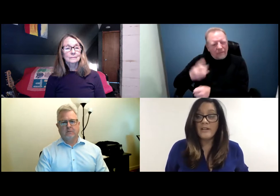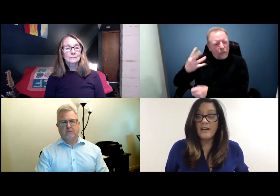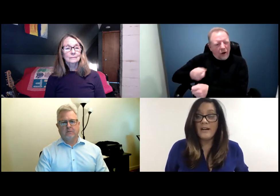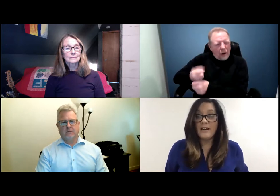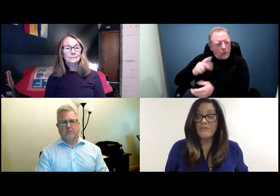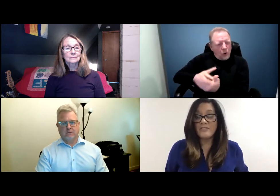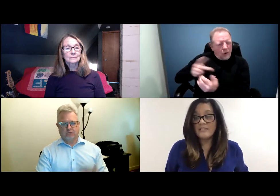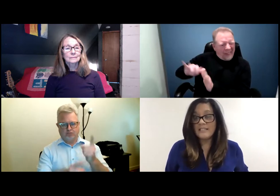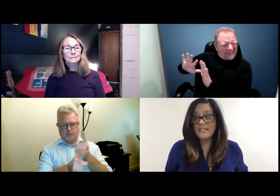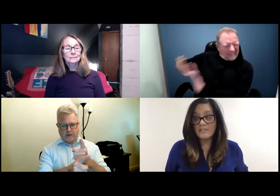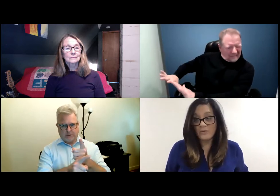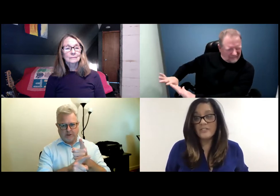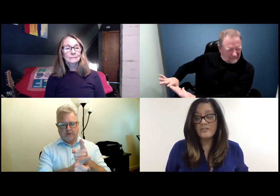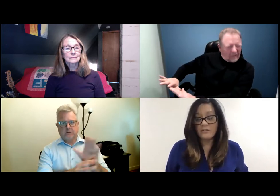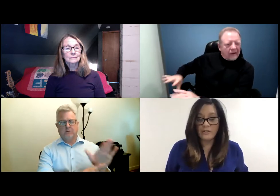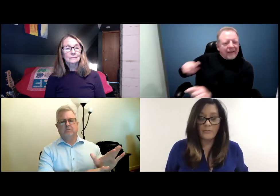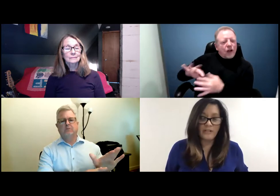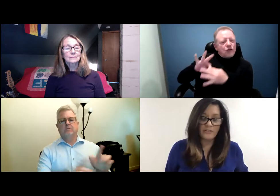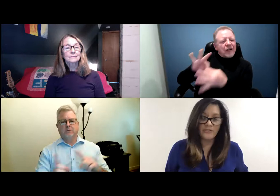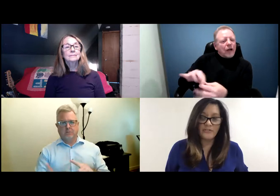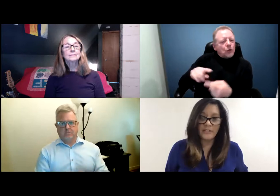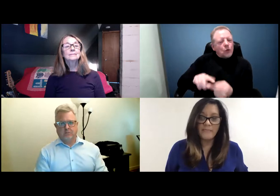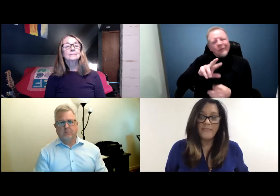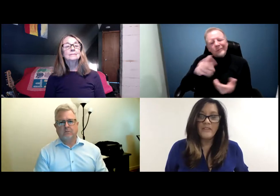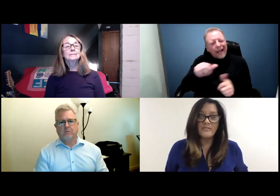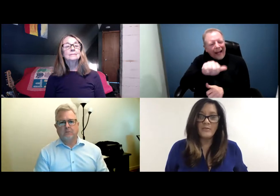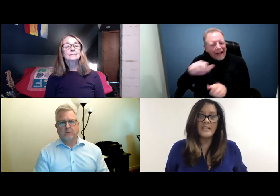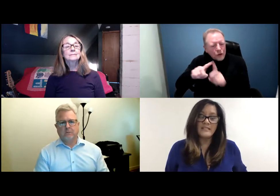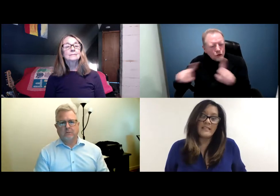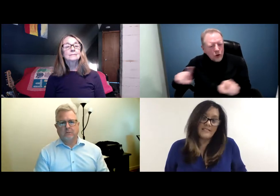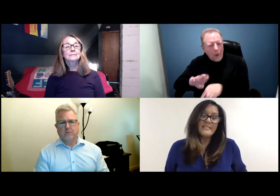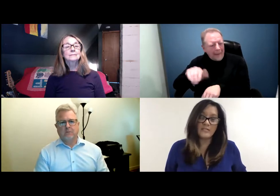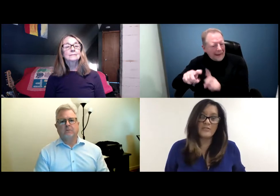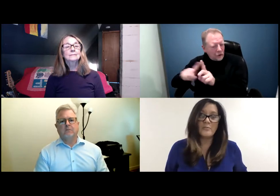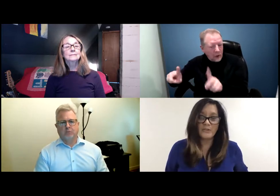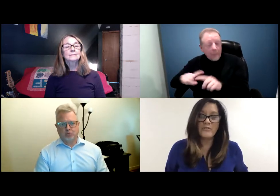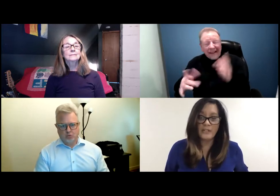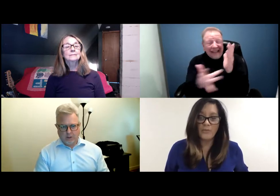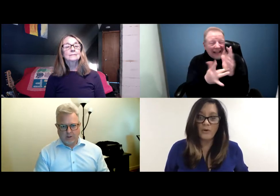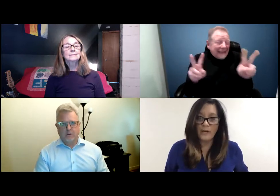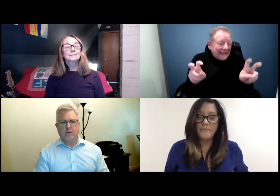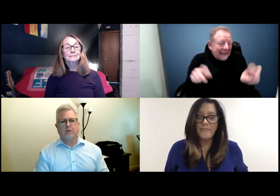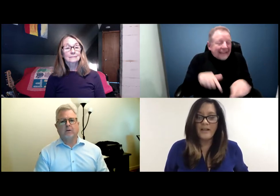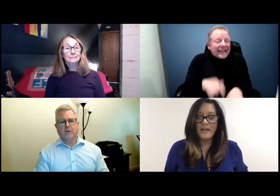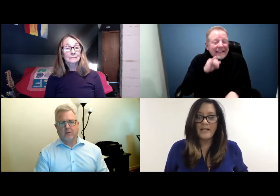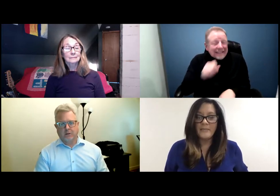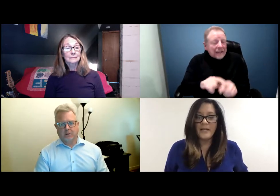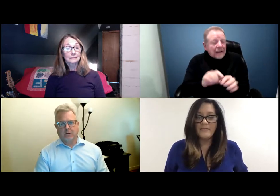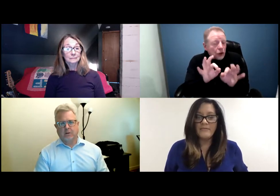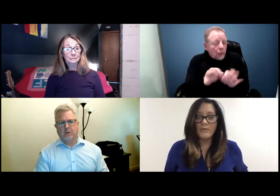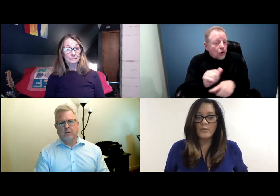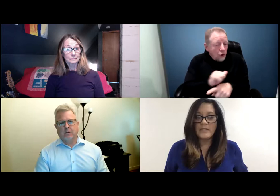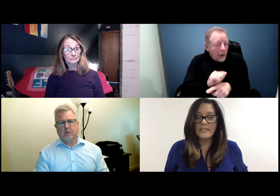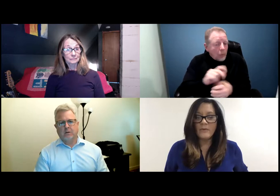program, resulting in an associate's degree or a bachelor's degree. So technically, this is an interpreter training program,